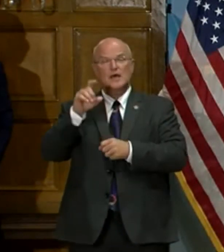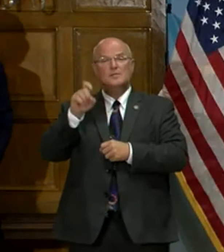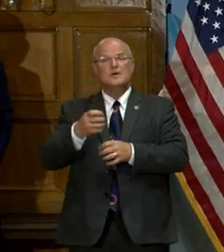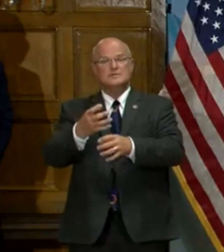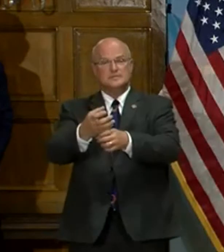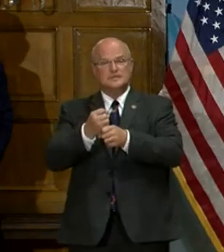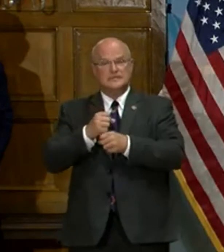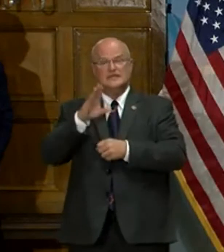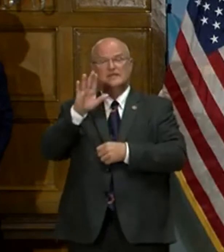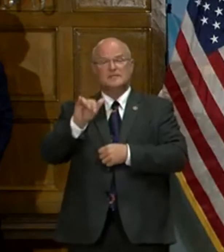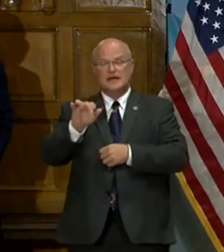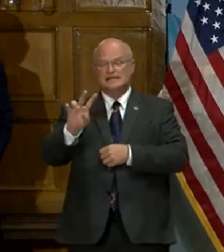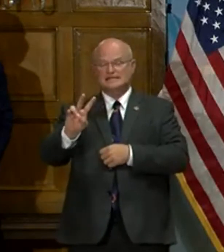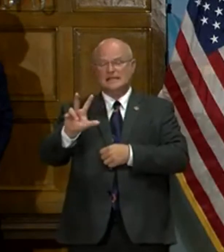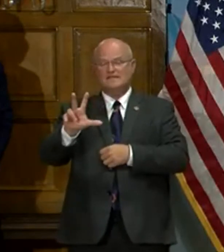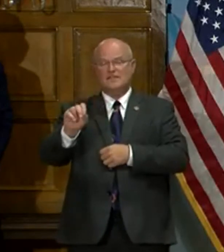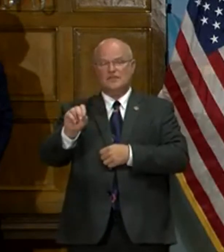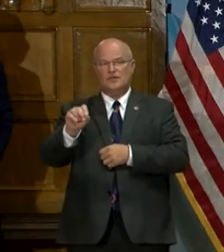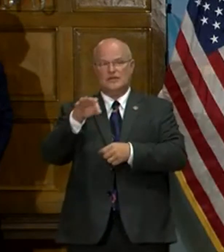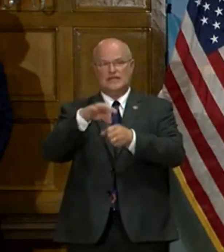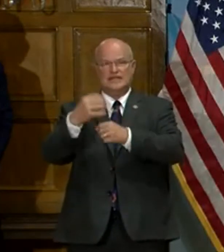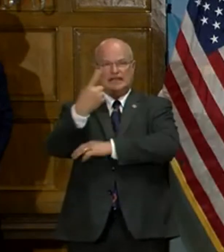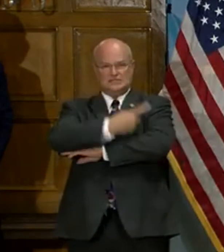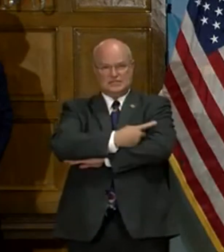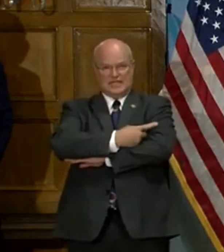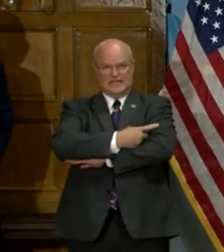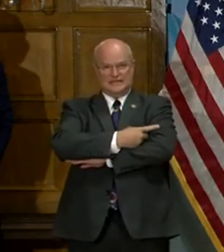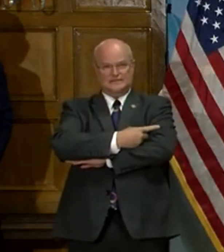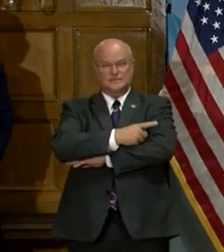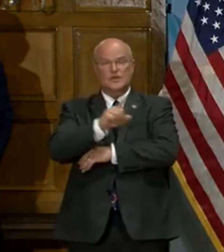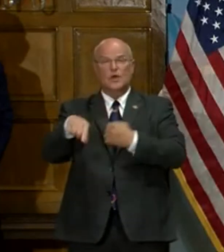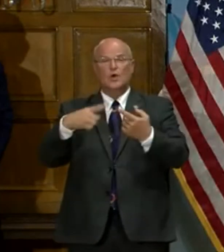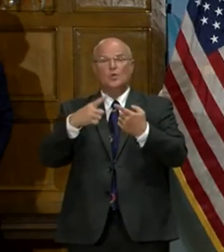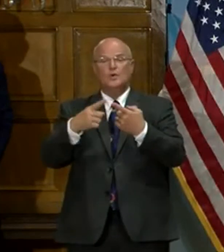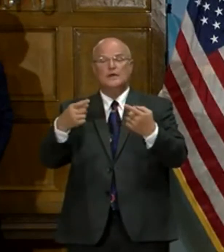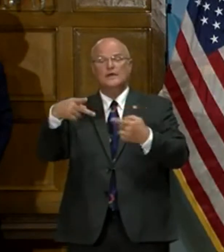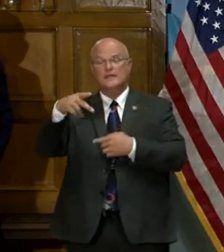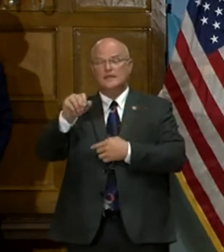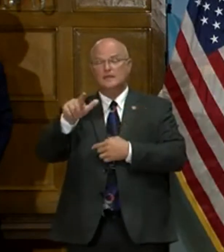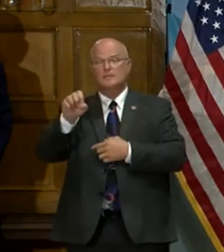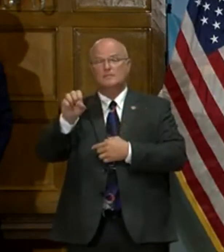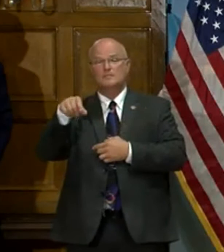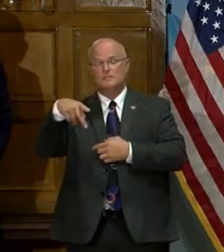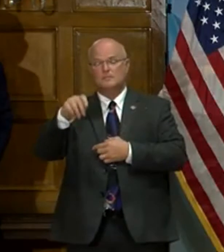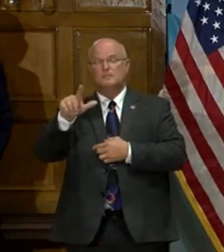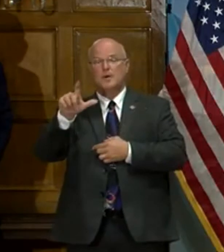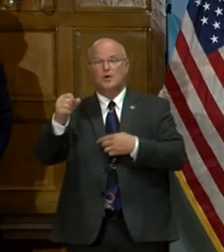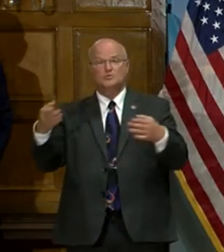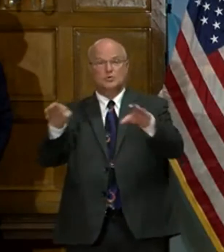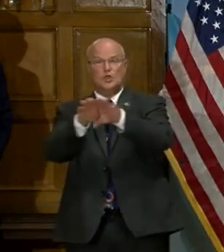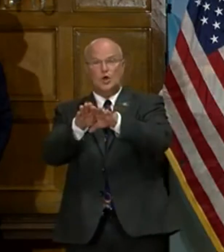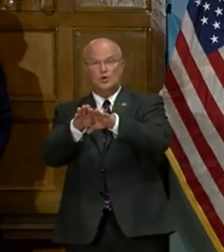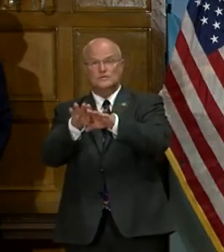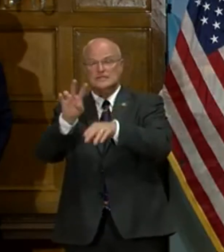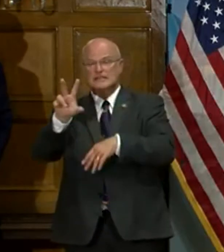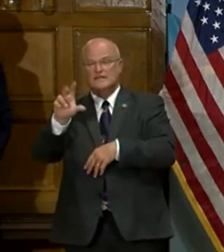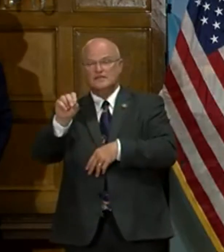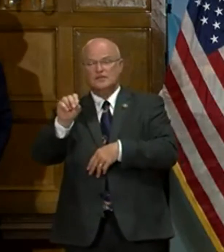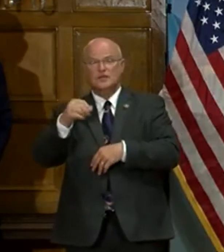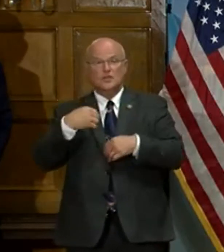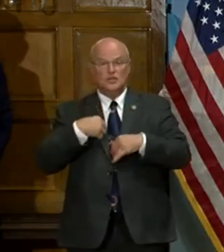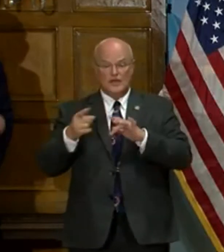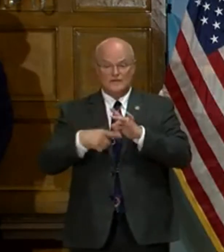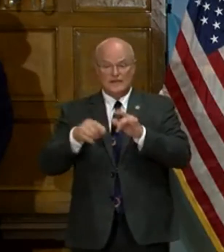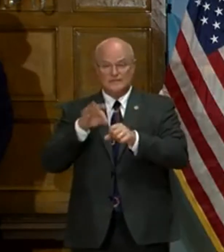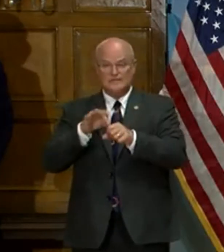must be received by 7:30 on Election Day. So when the polls close, if you have an absentee ballot